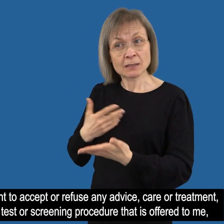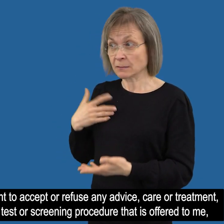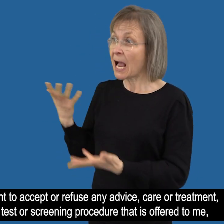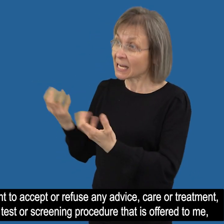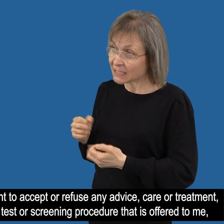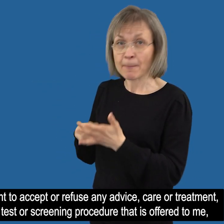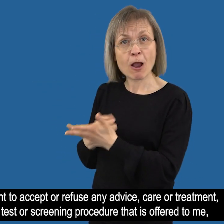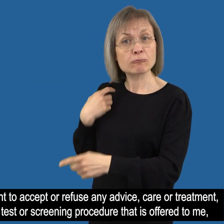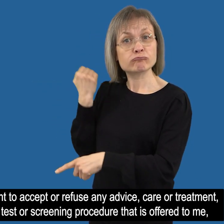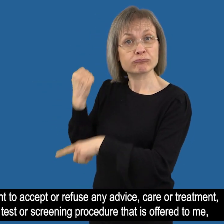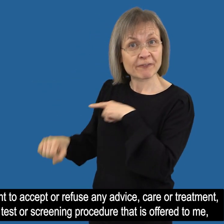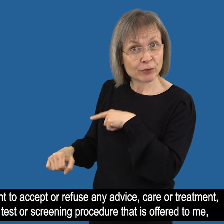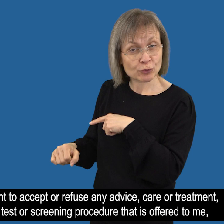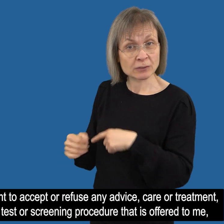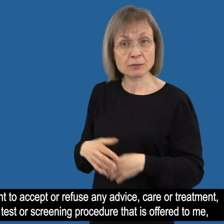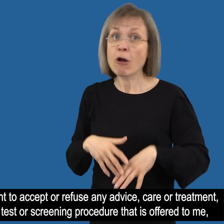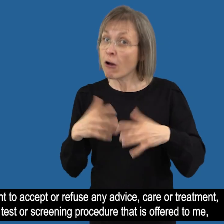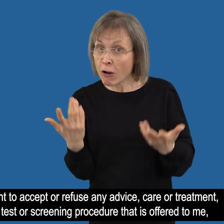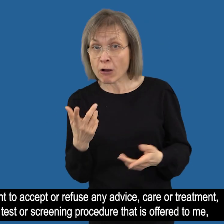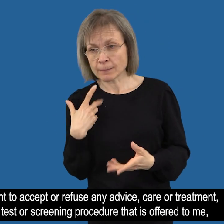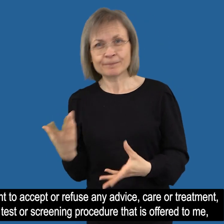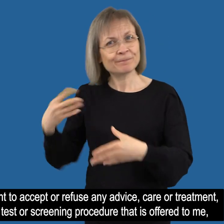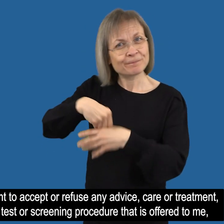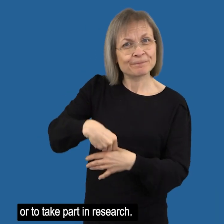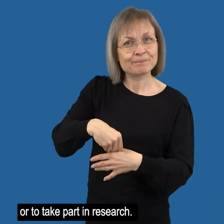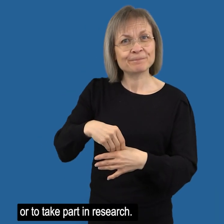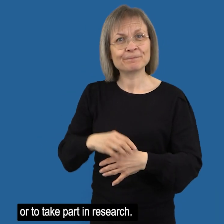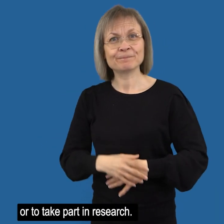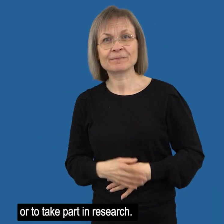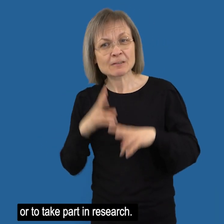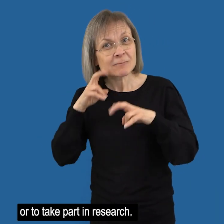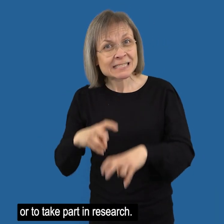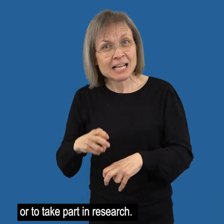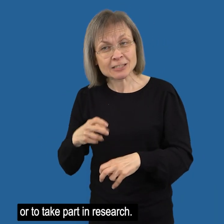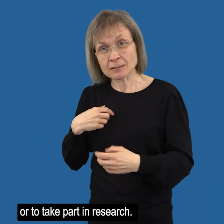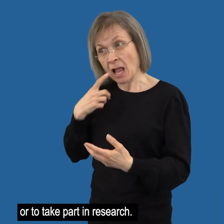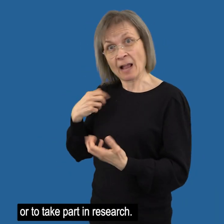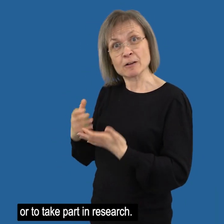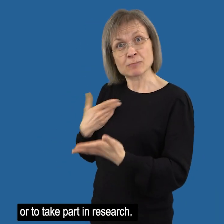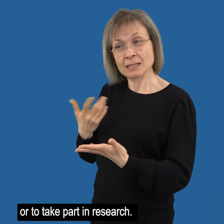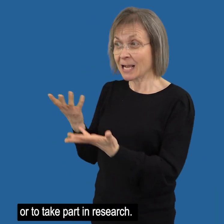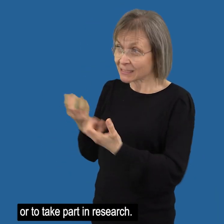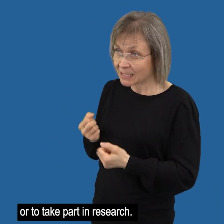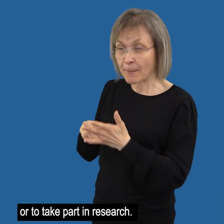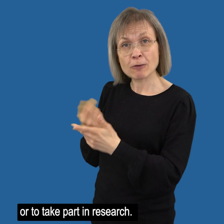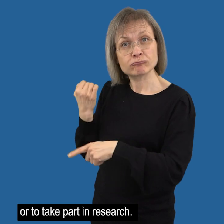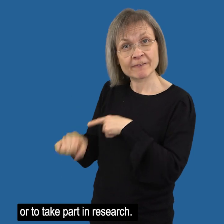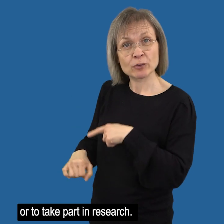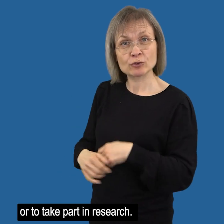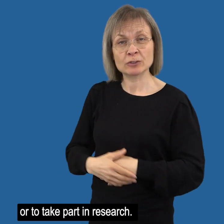or screening procedure that is offered to me, or to take part in research. To accept or refuse any of these, I must